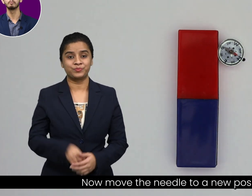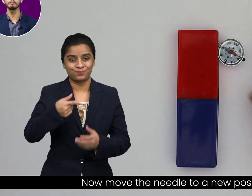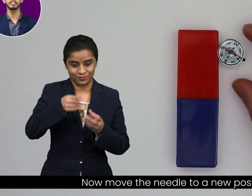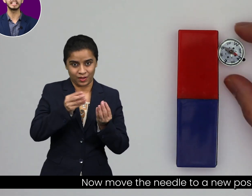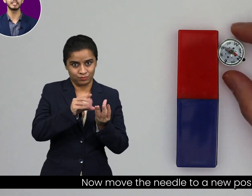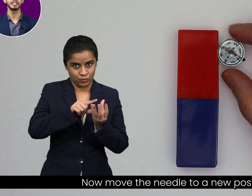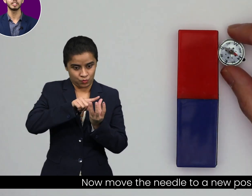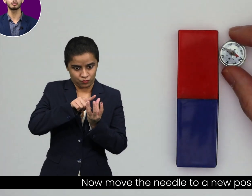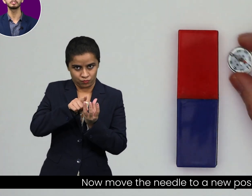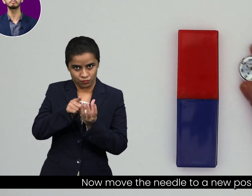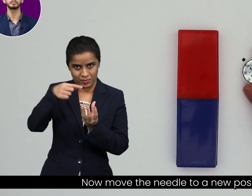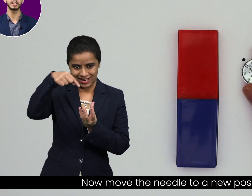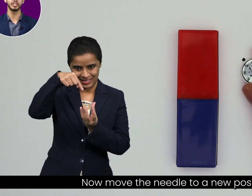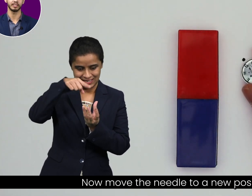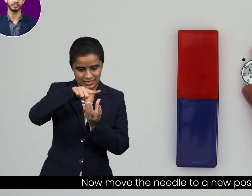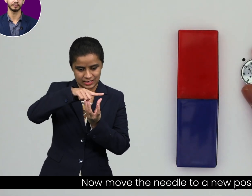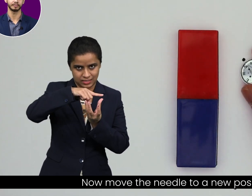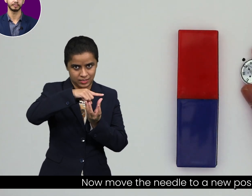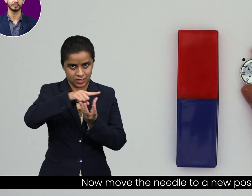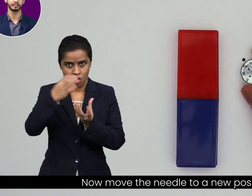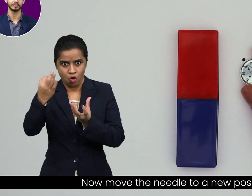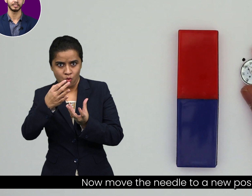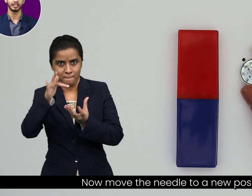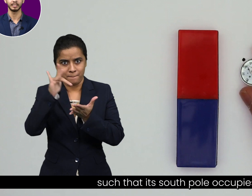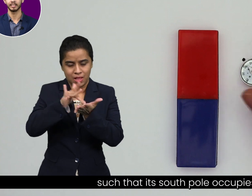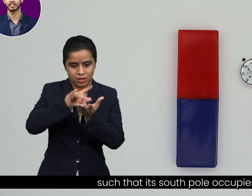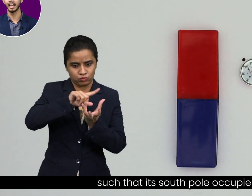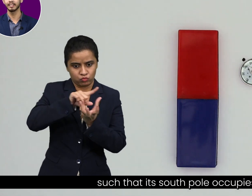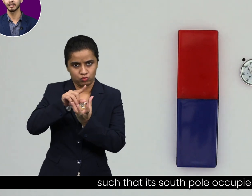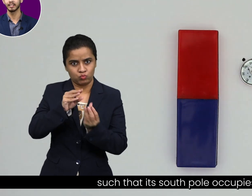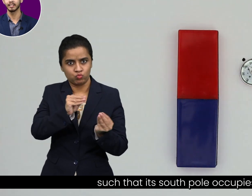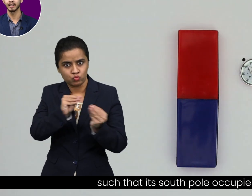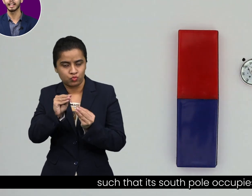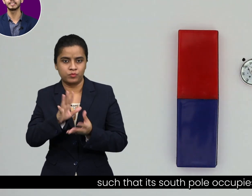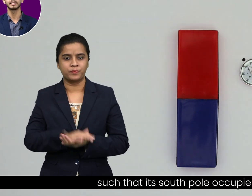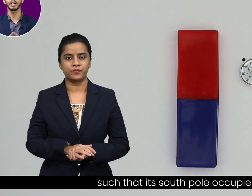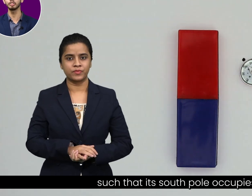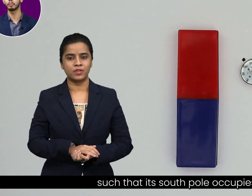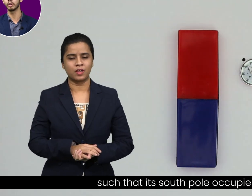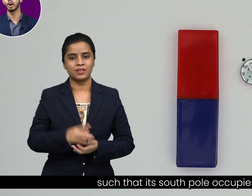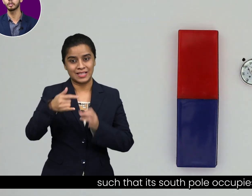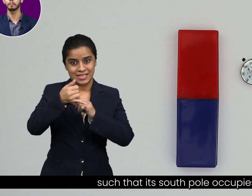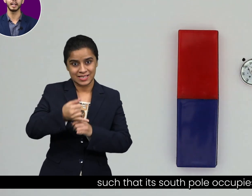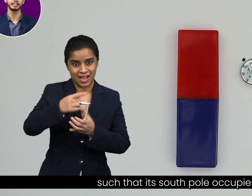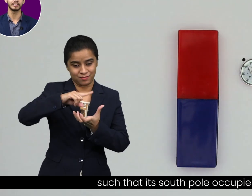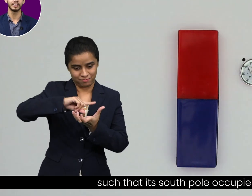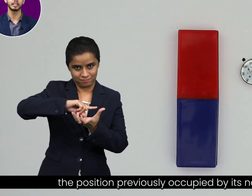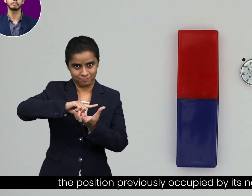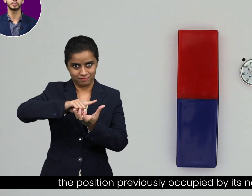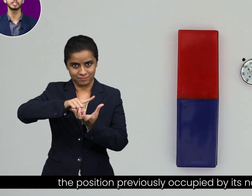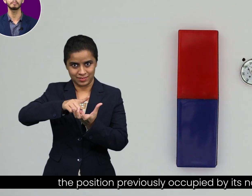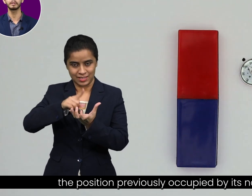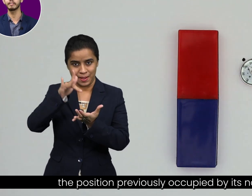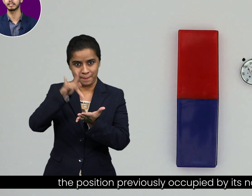Now move the needle to a new position such that its south pole occupies